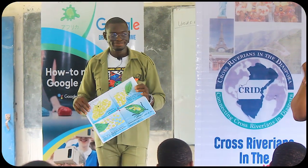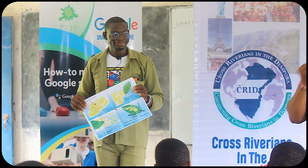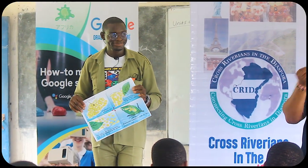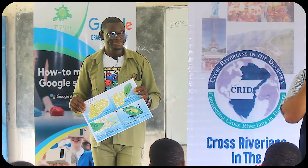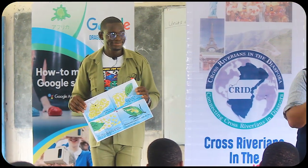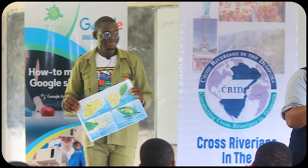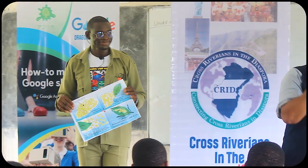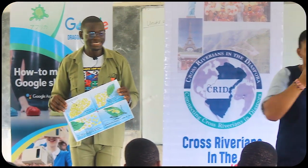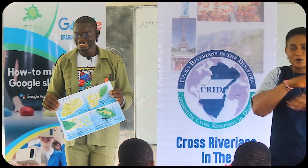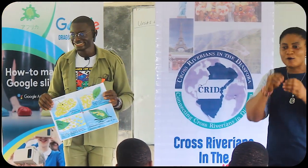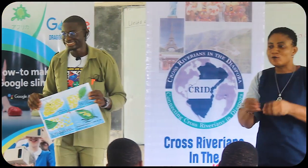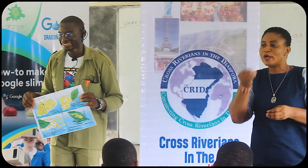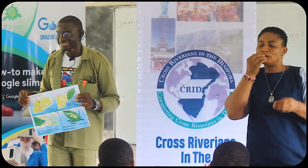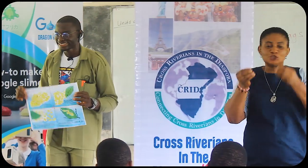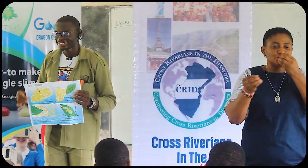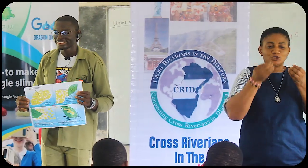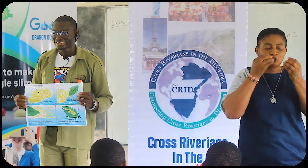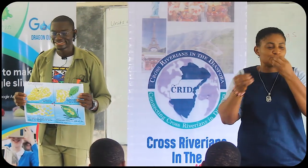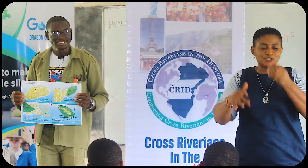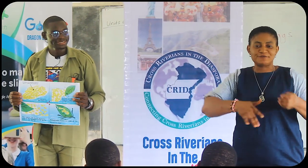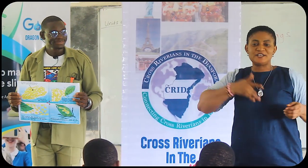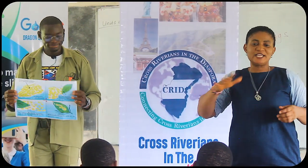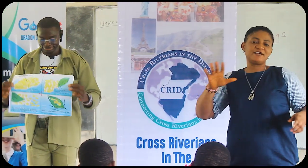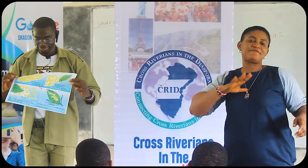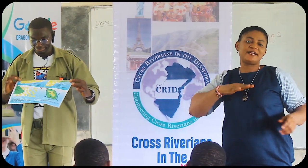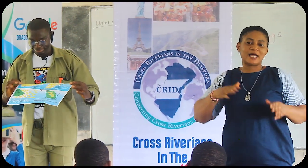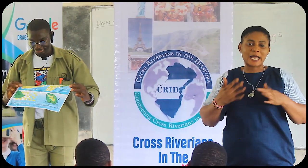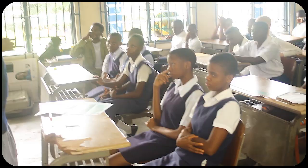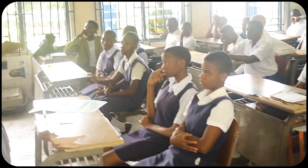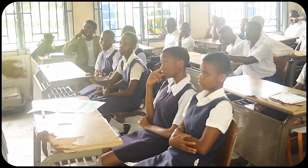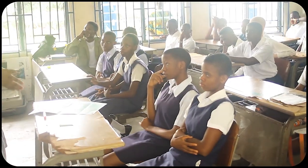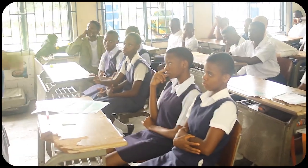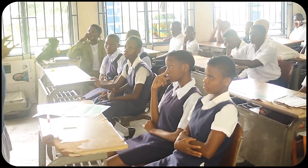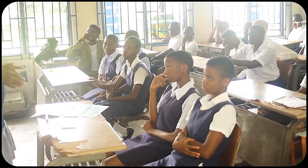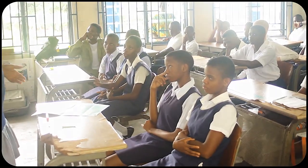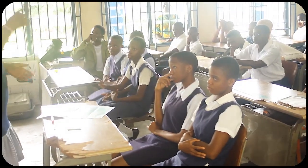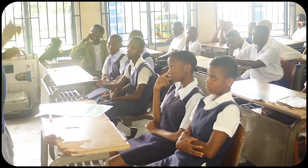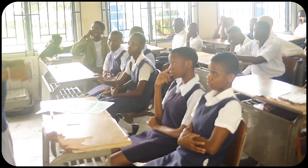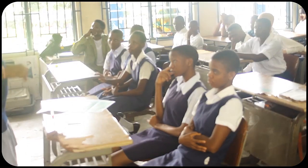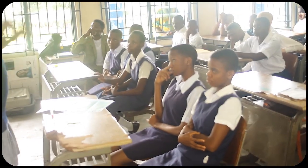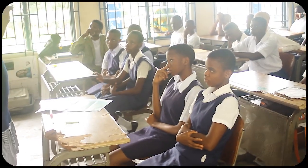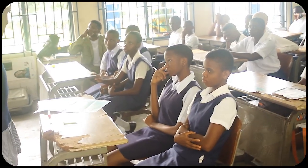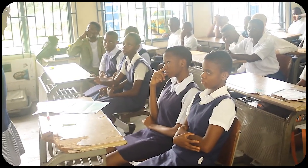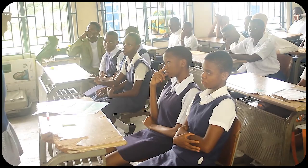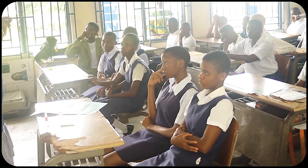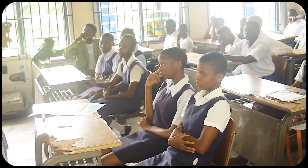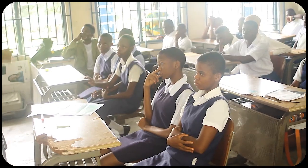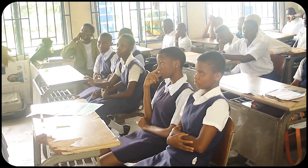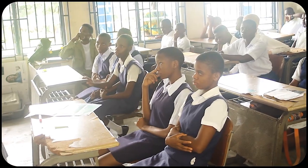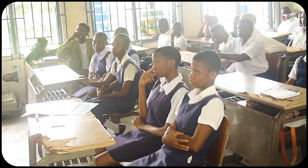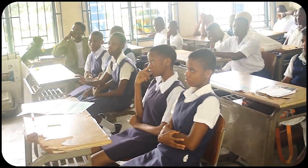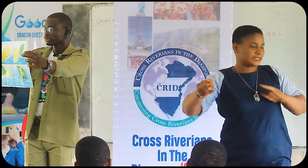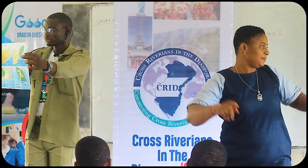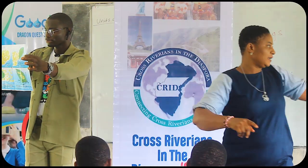giving us food. And all of us we are eating, feeling fine and happy. Now you stay here, you say no.